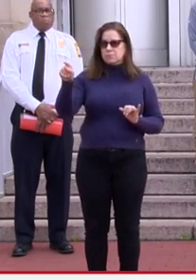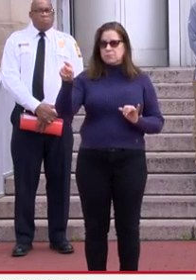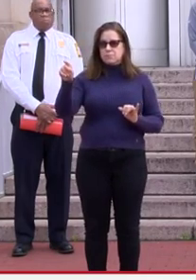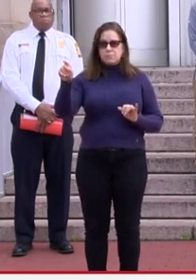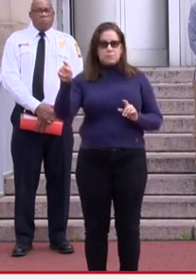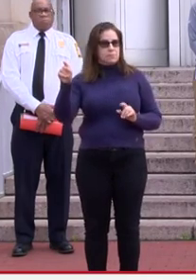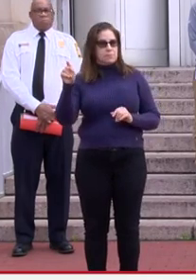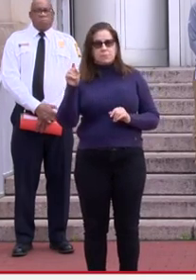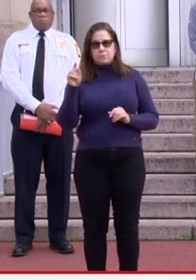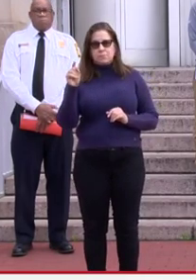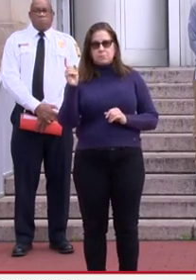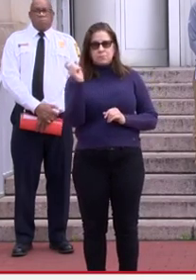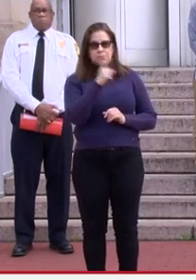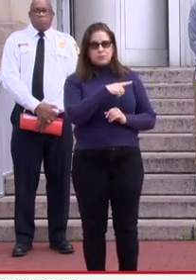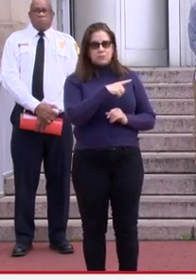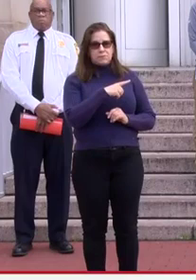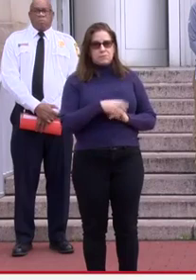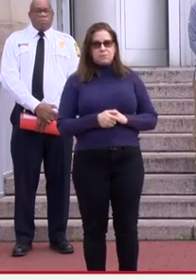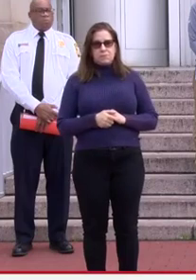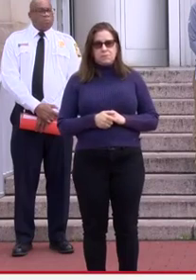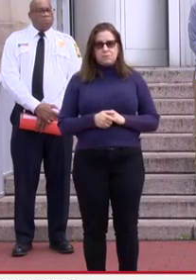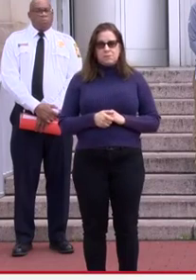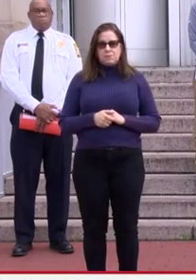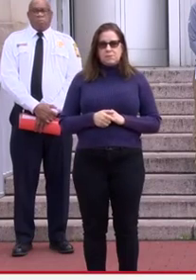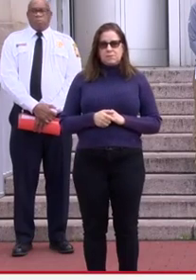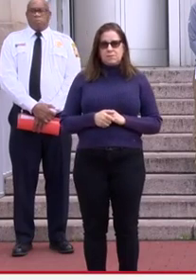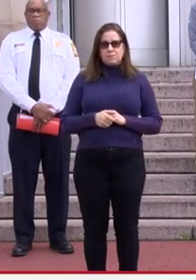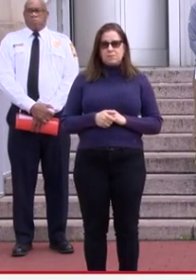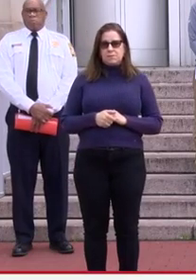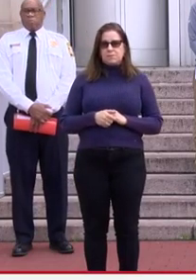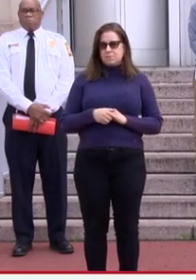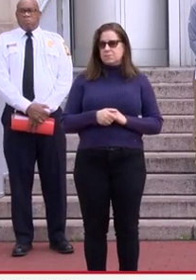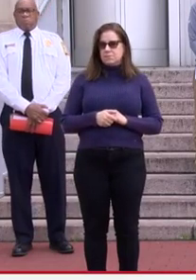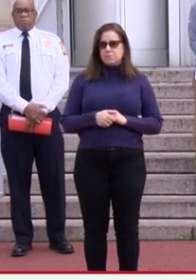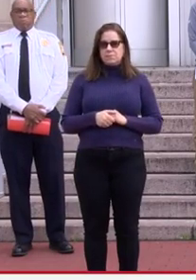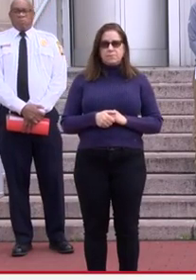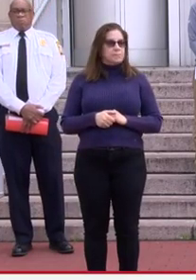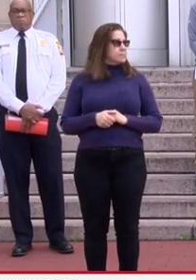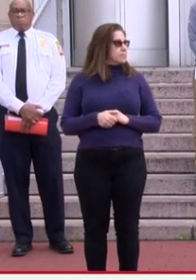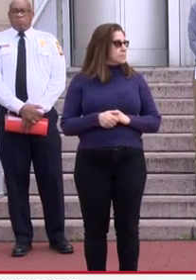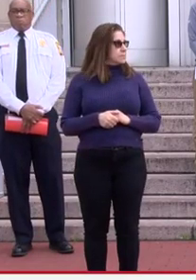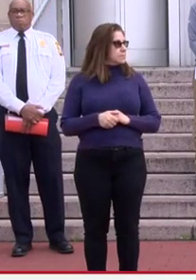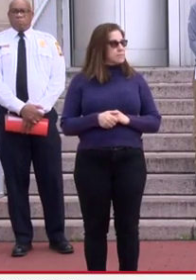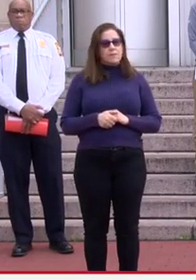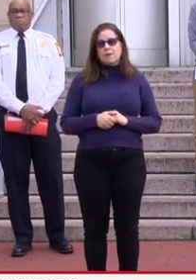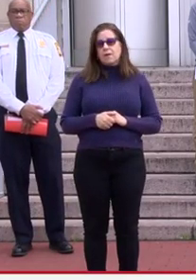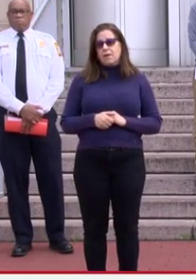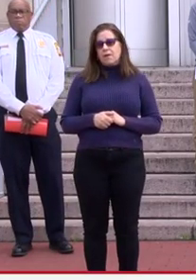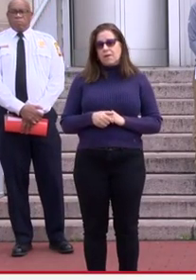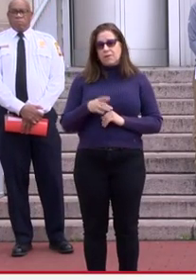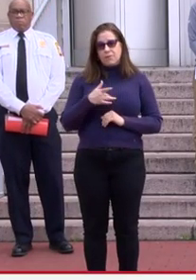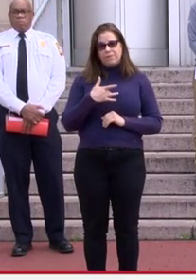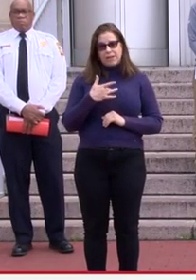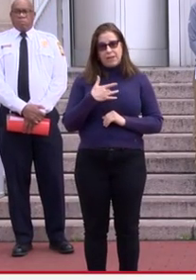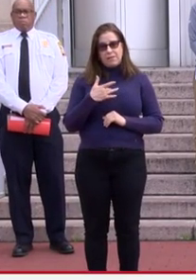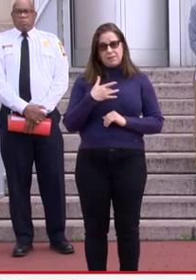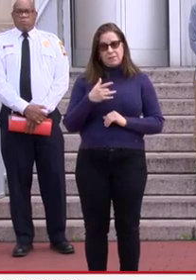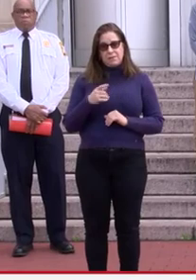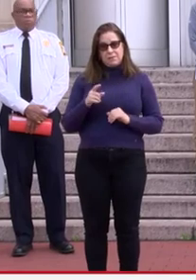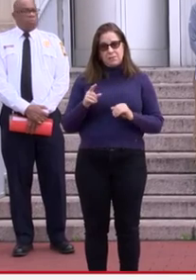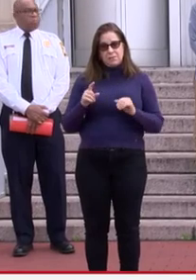Question? Chief? Go ahead. Yeah, just a quick question. Do you believe that testing should be a priority for officers?